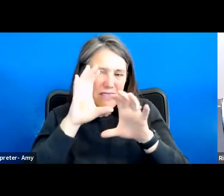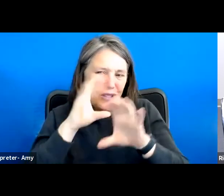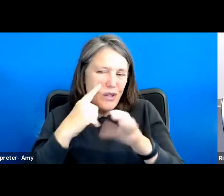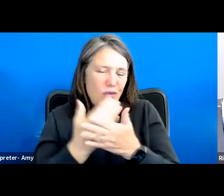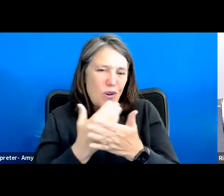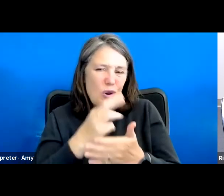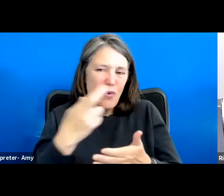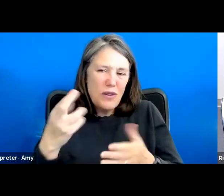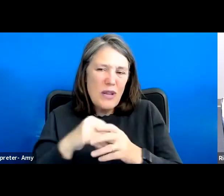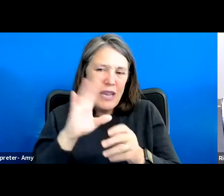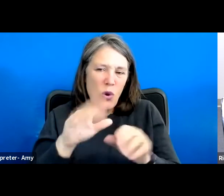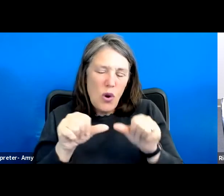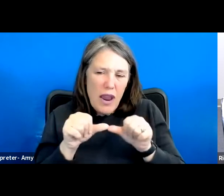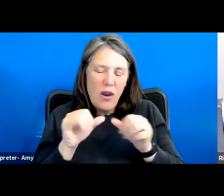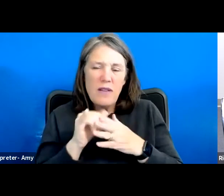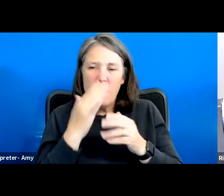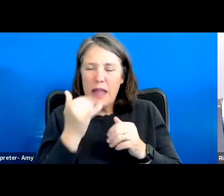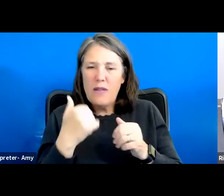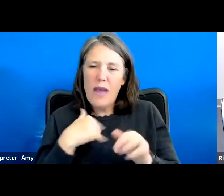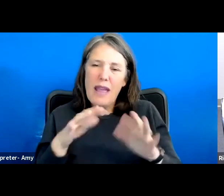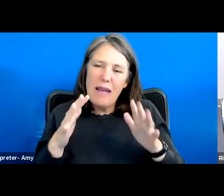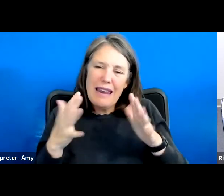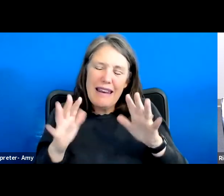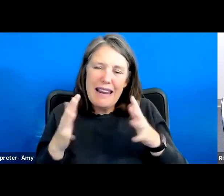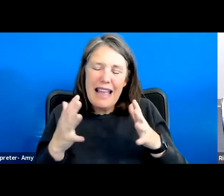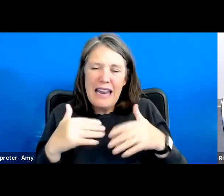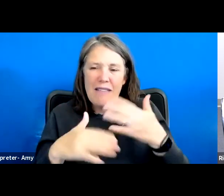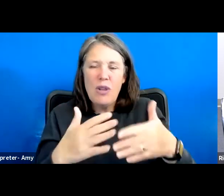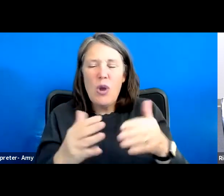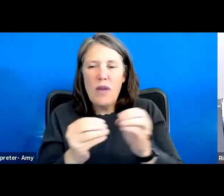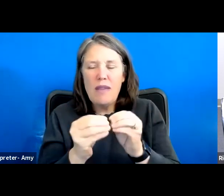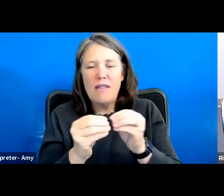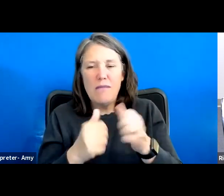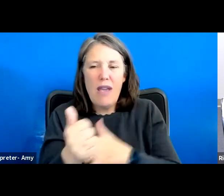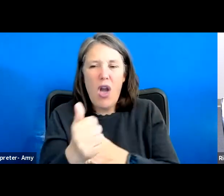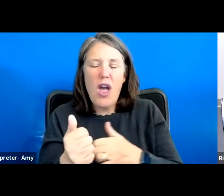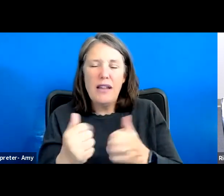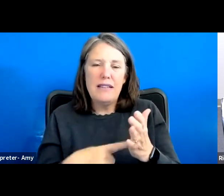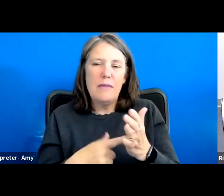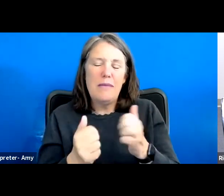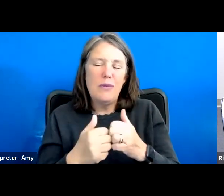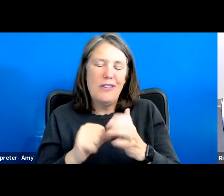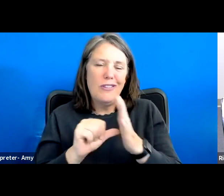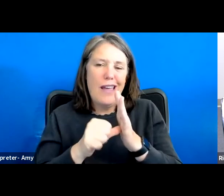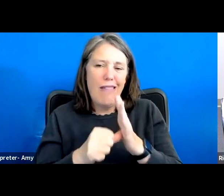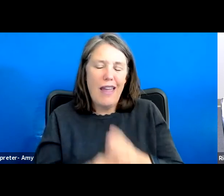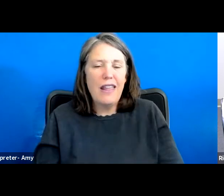resources in your area. So that's why I'm kind of going a little bit beyond sometimes with just highlighting.